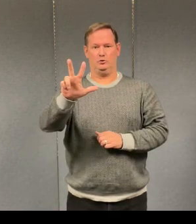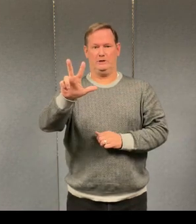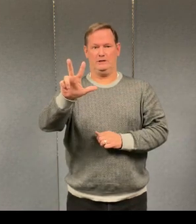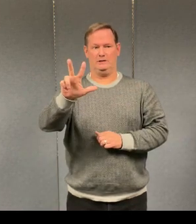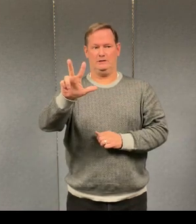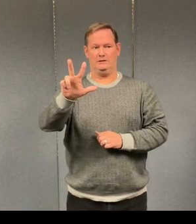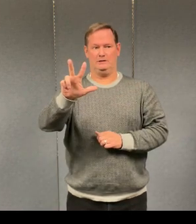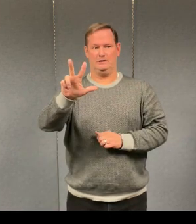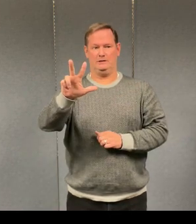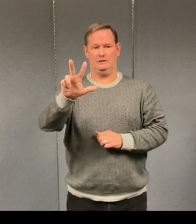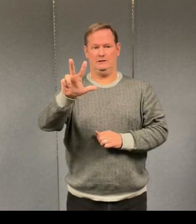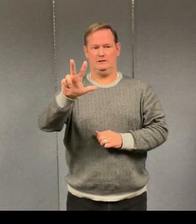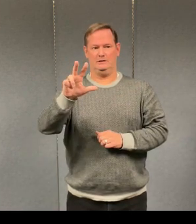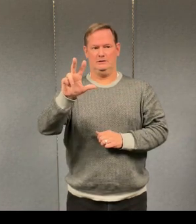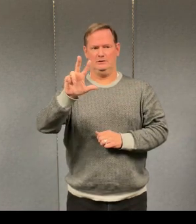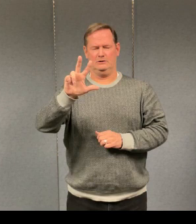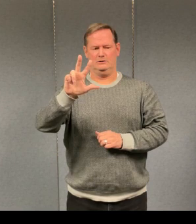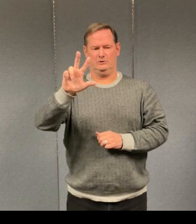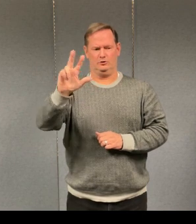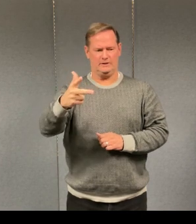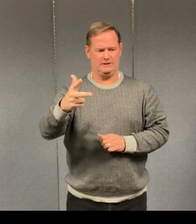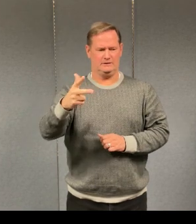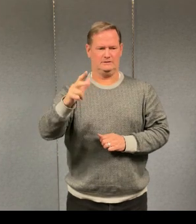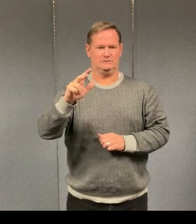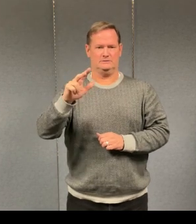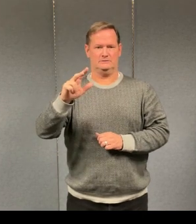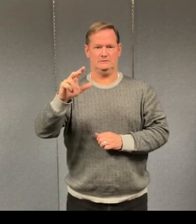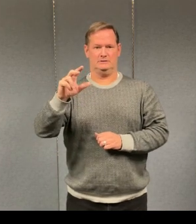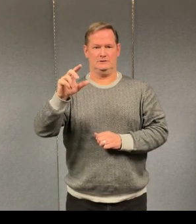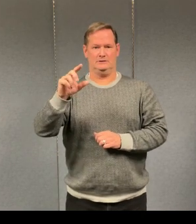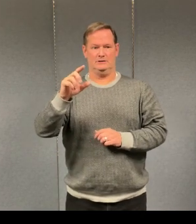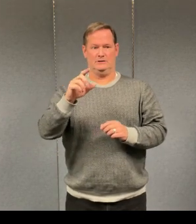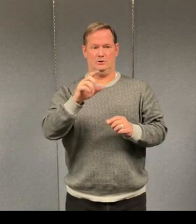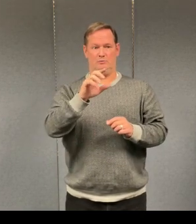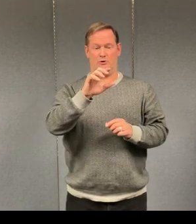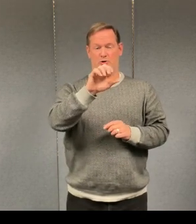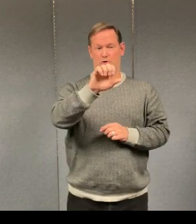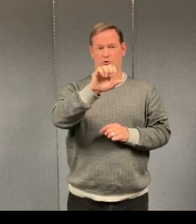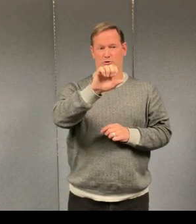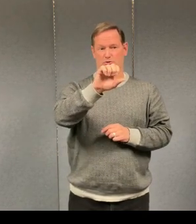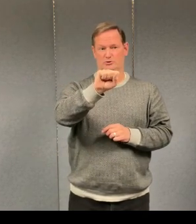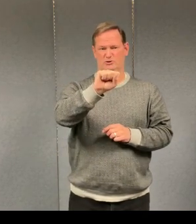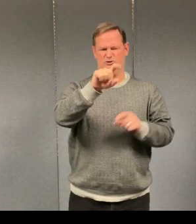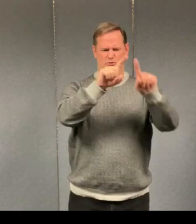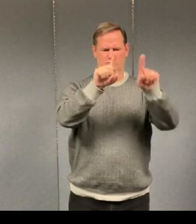foot and the cement costs $14 per cubic foot. By the